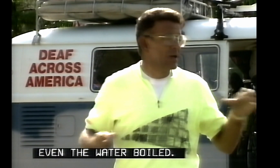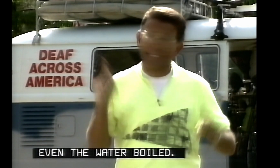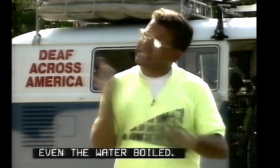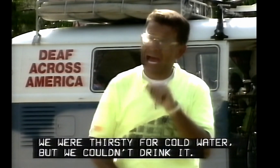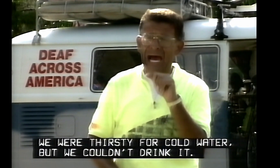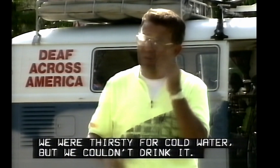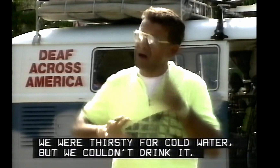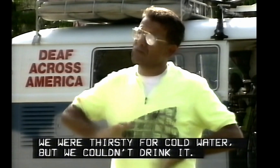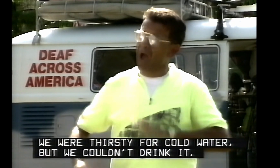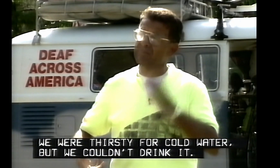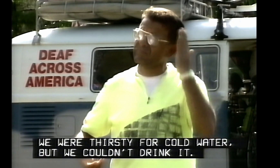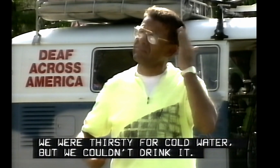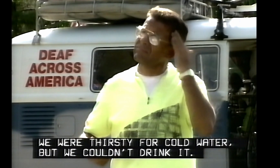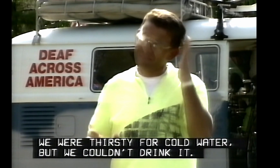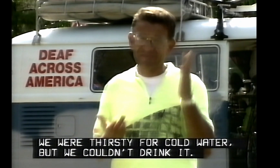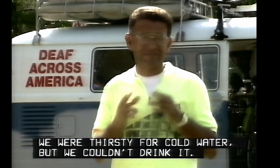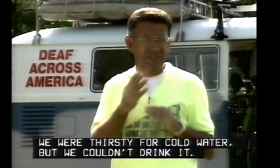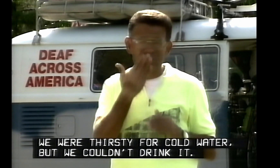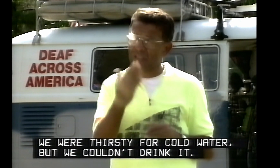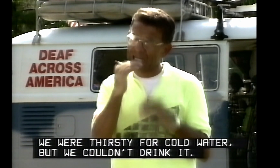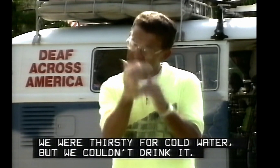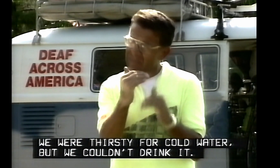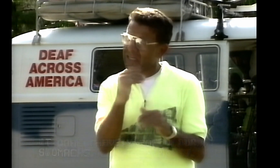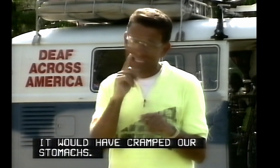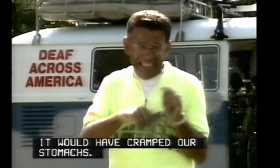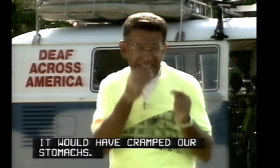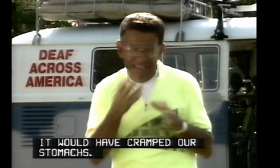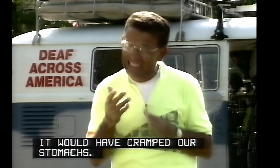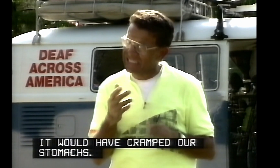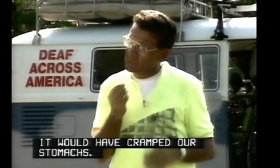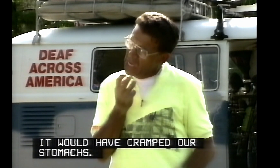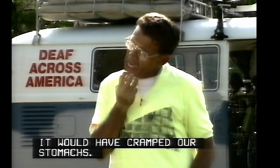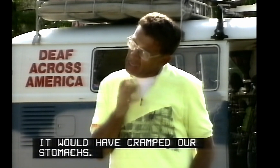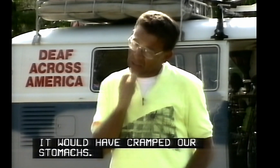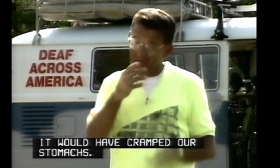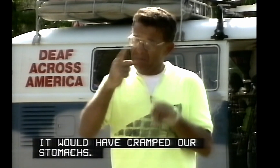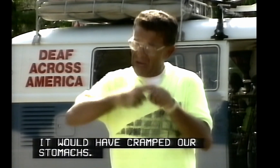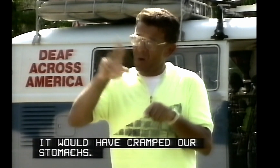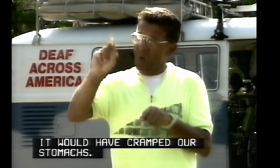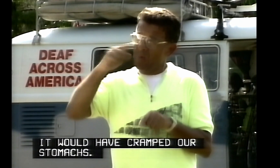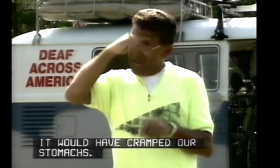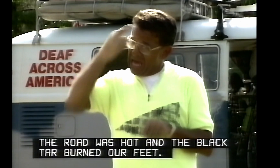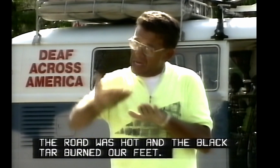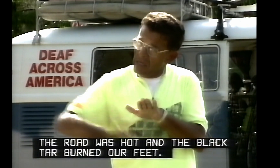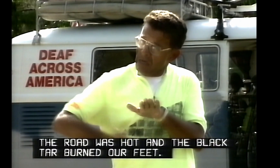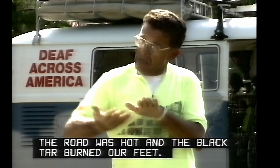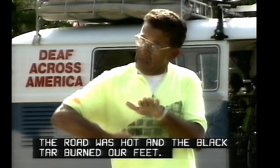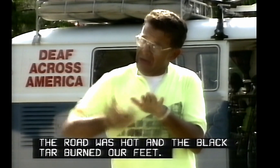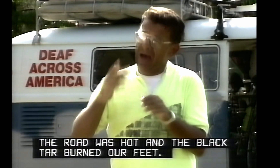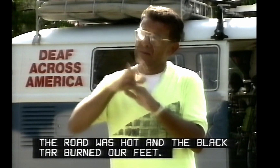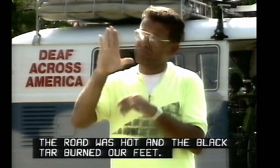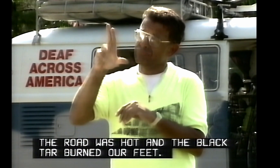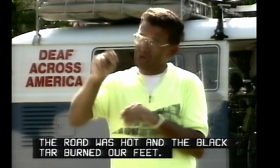hometown of San Diego. On the first day, we planned to travel only 85 miles. But we were so excited that we rode